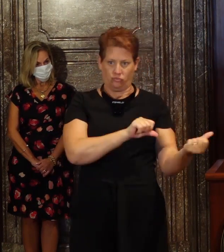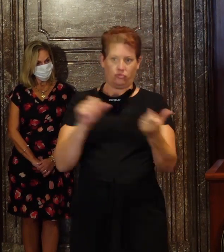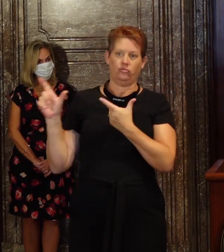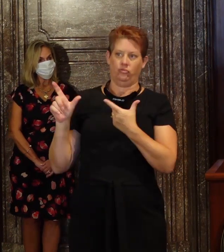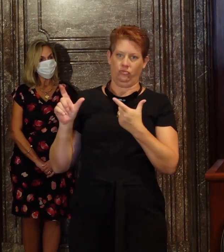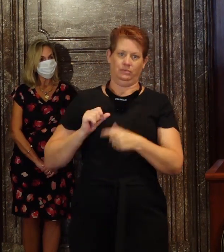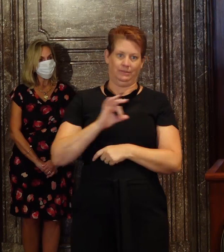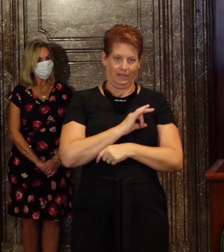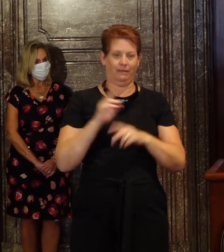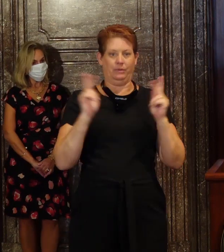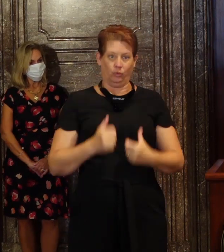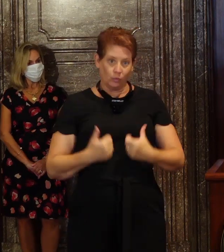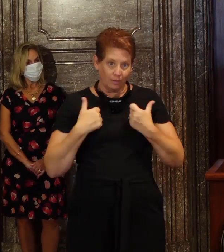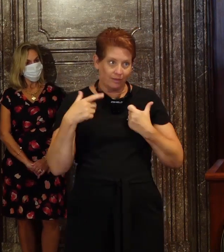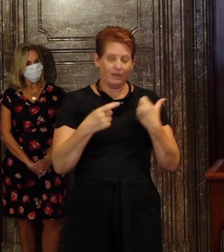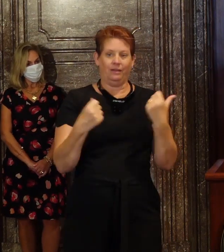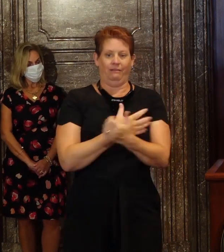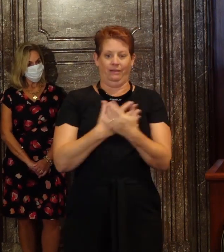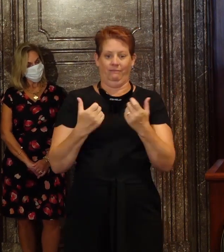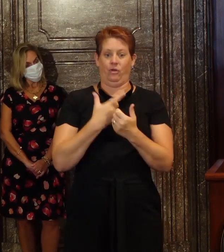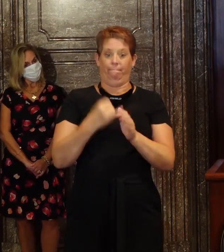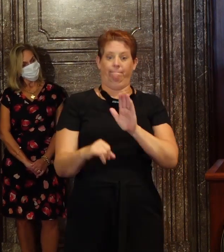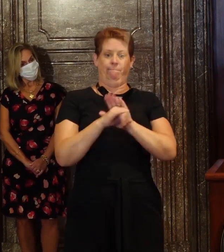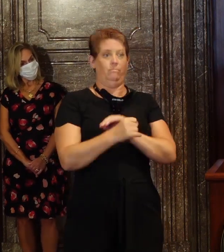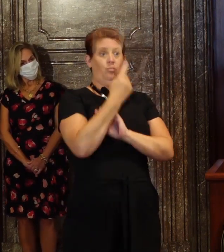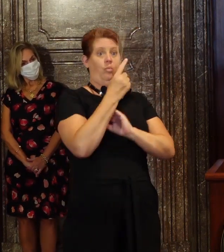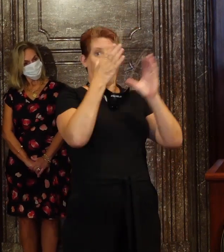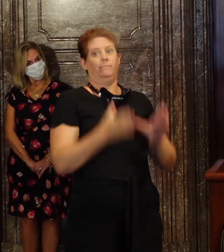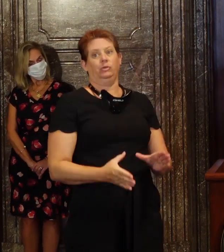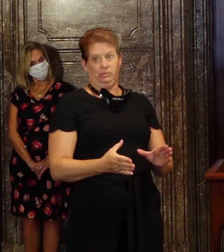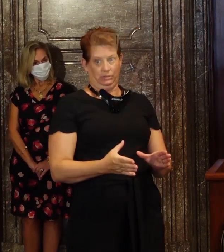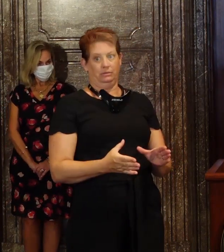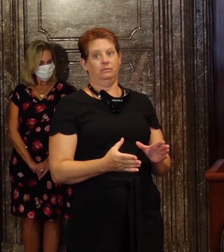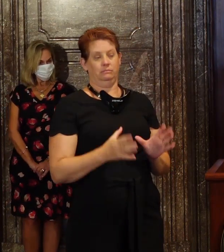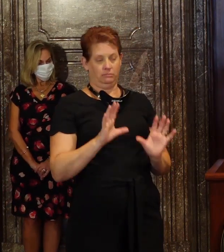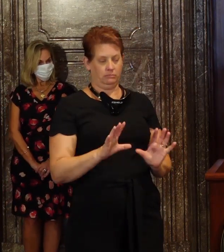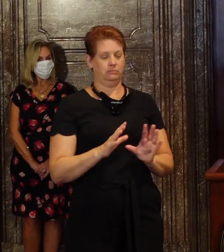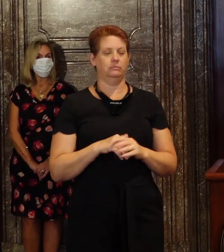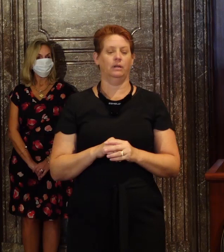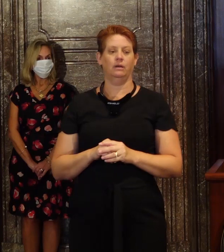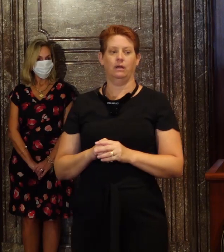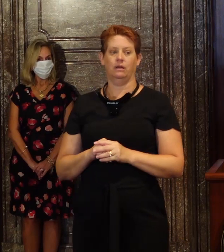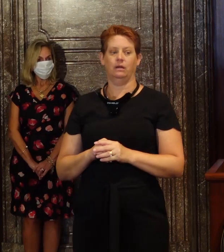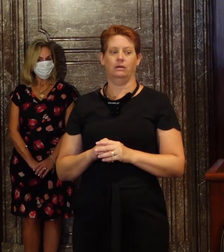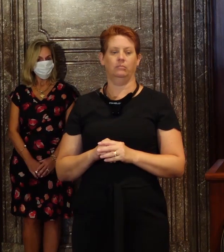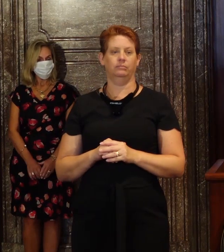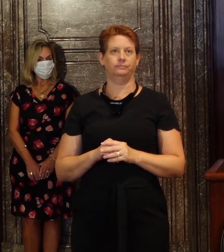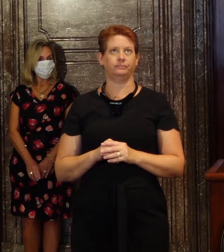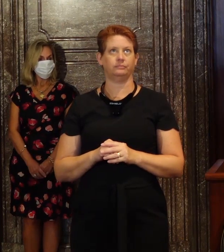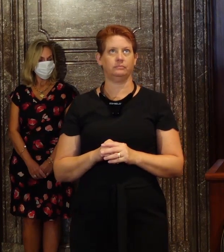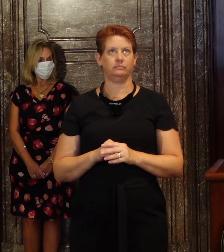staff in that facility as a result of identifying that one case. So, so we feel